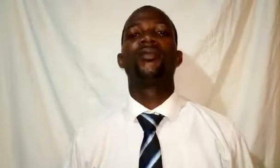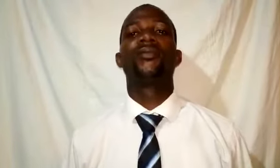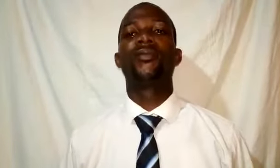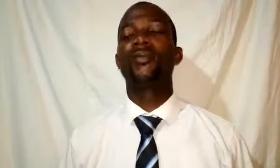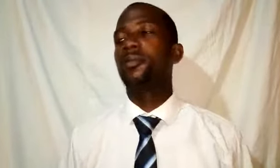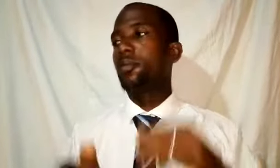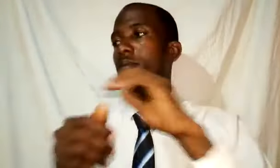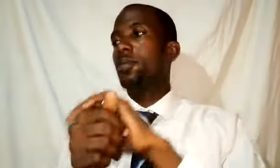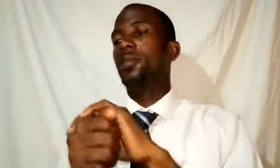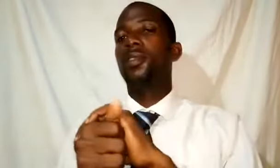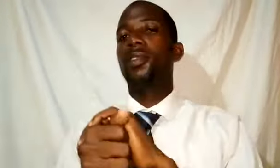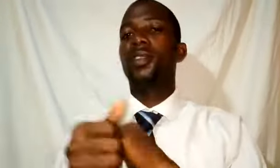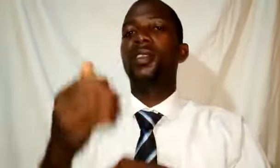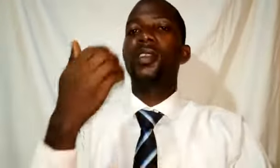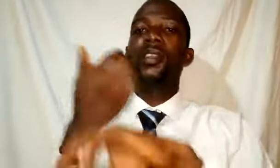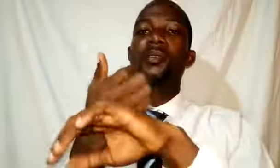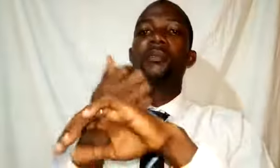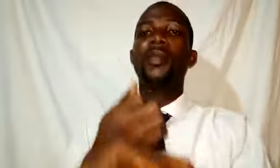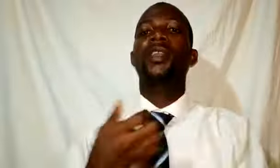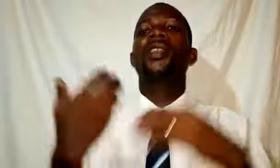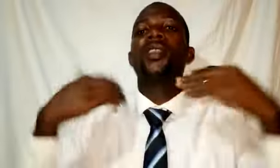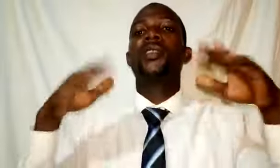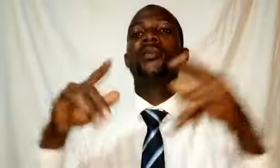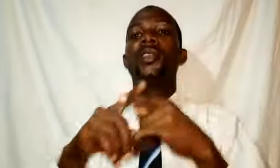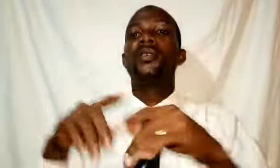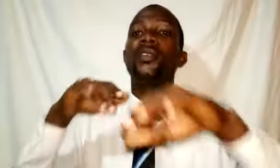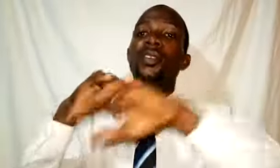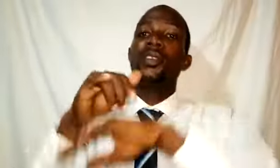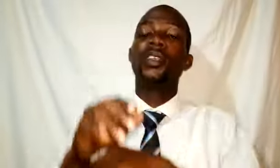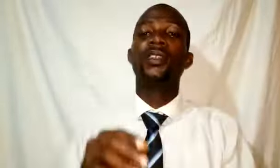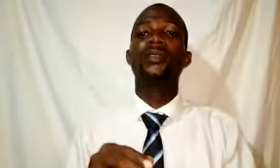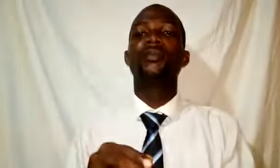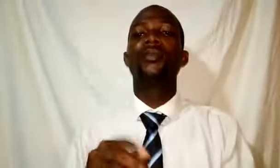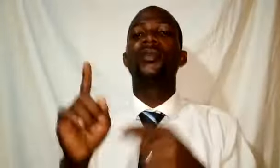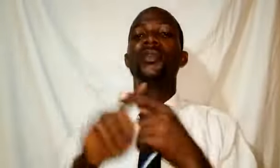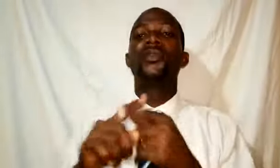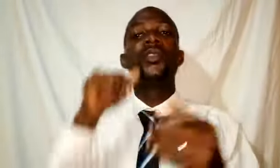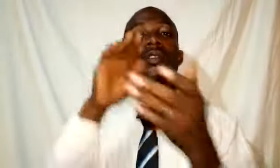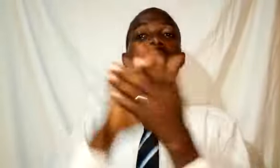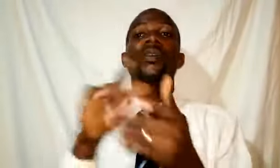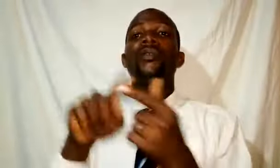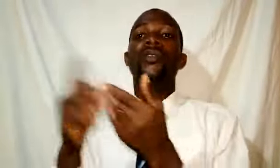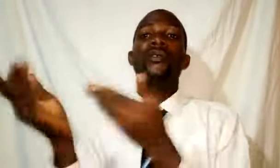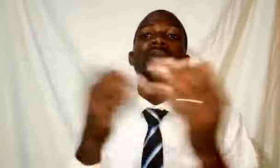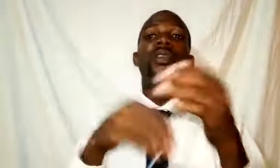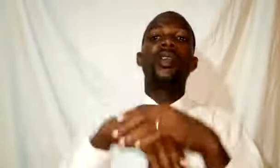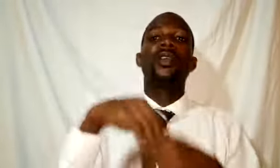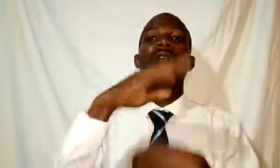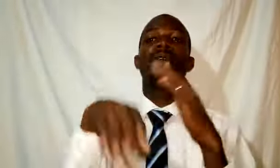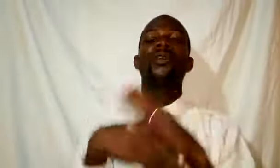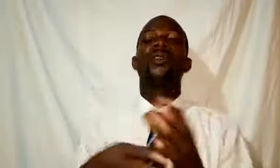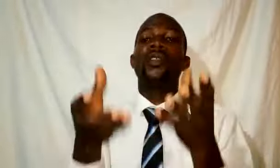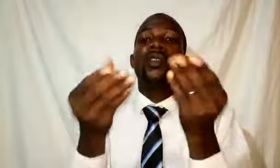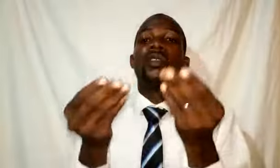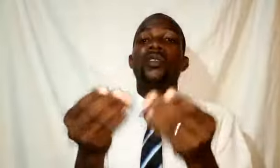tortoise begged the birds to send a message to his wife to bring out all the soft things from his house so that when he